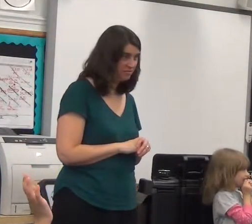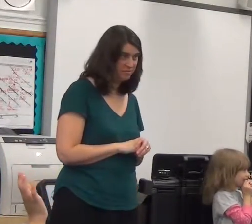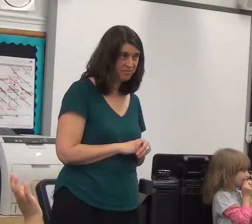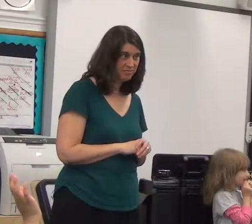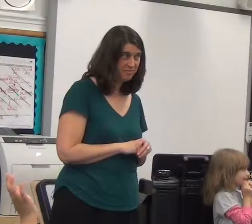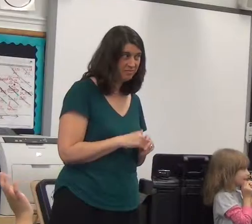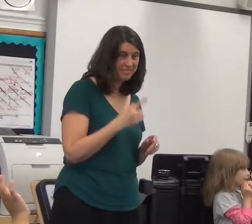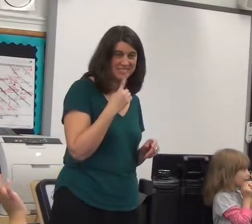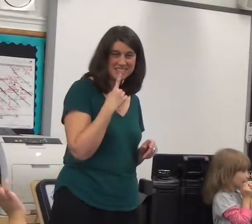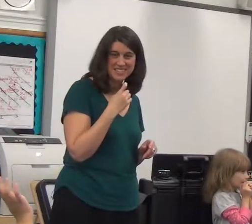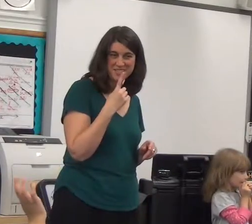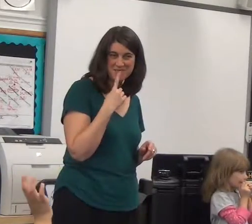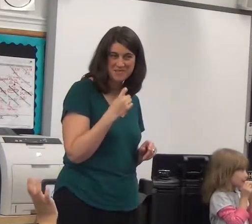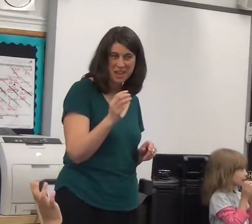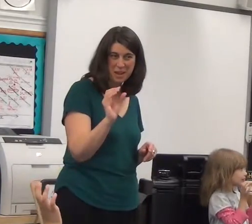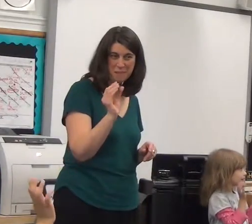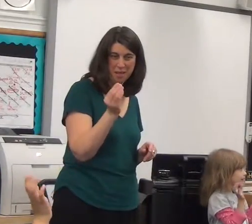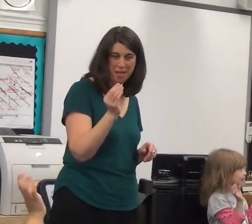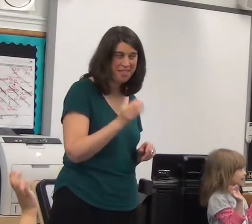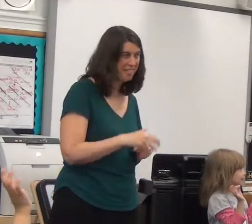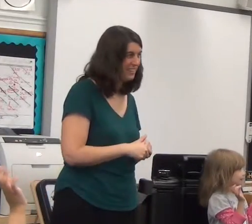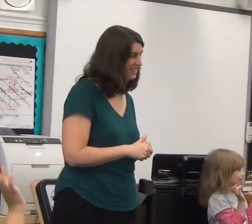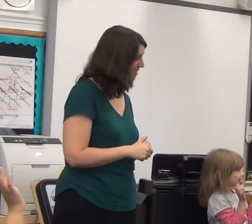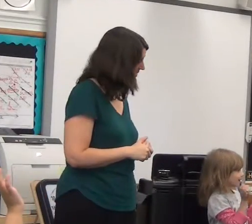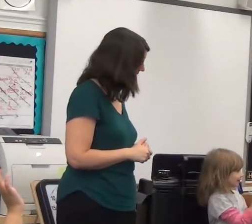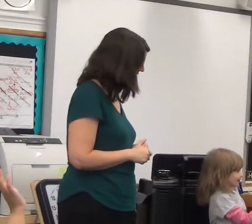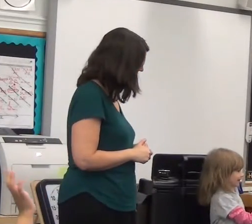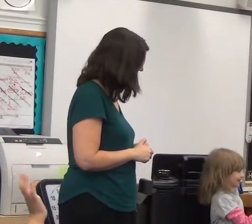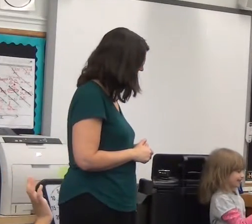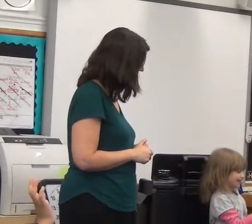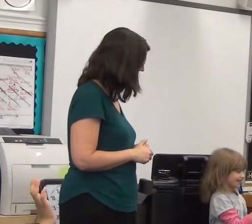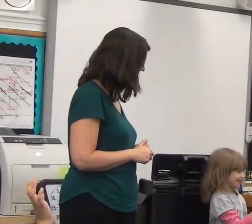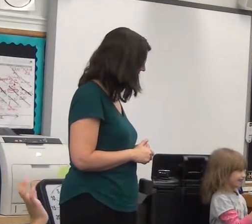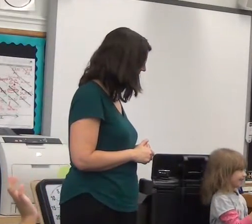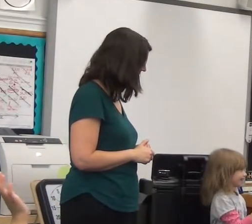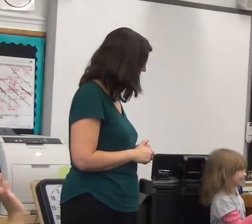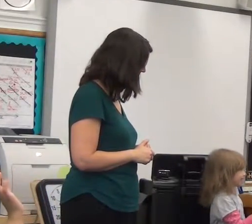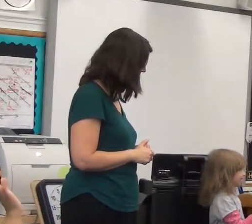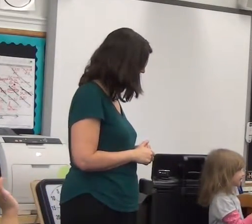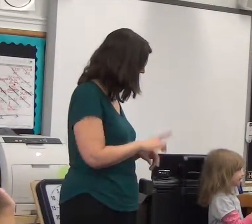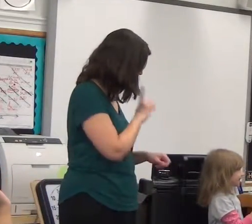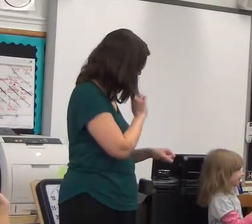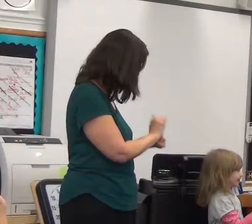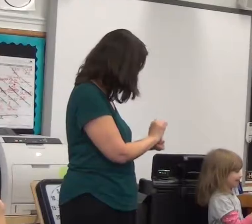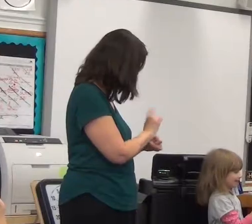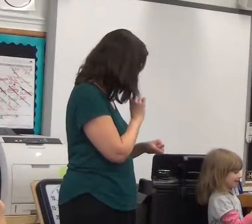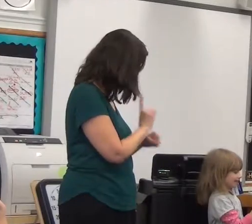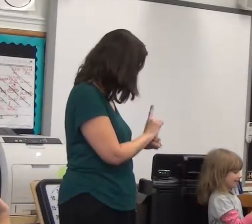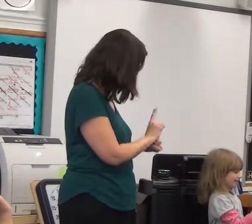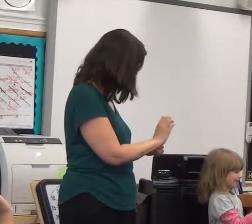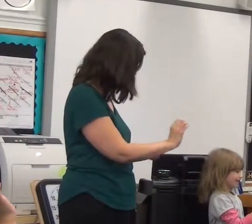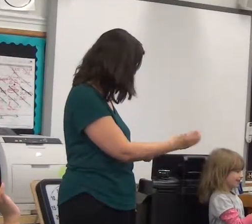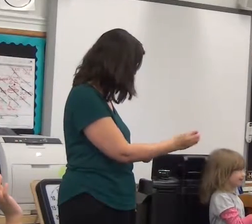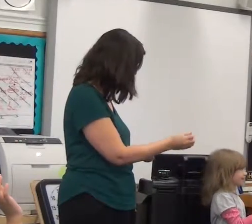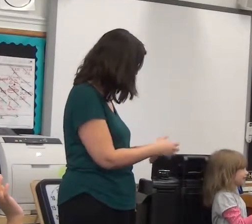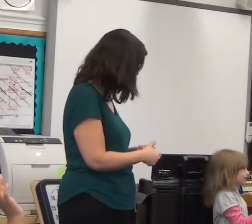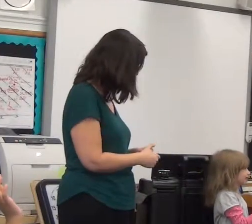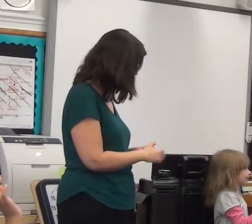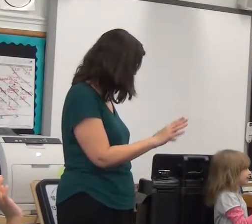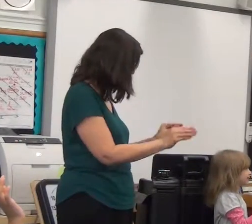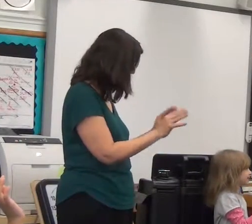Oh, God. A little red ball. You may hold on to the ball. Is that a real magic ball?